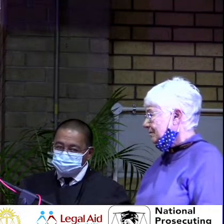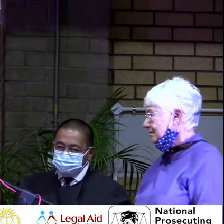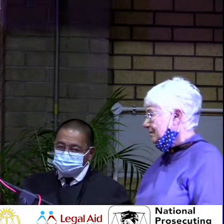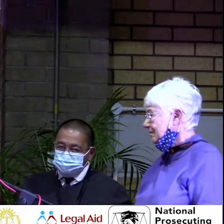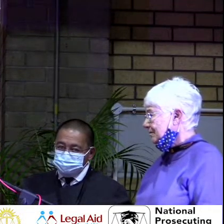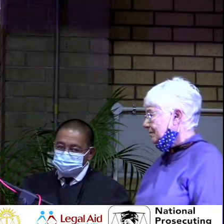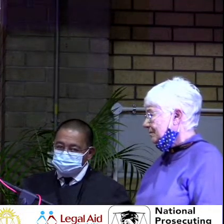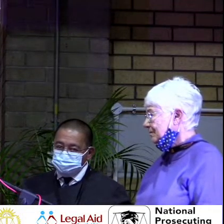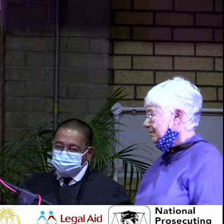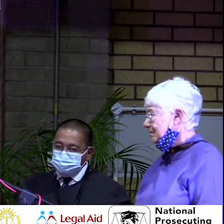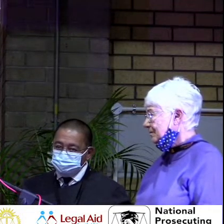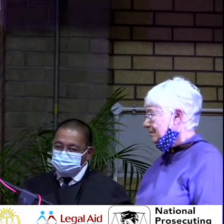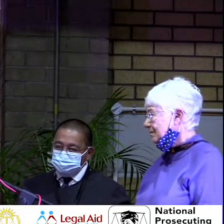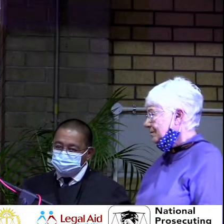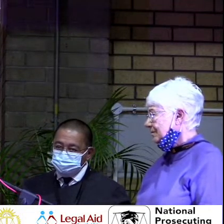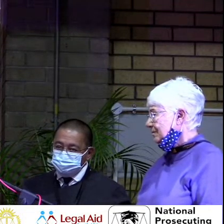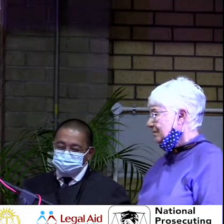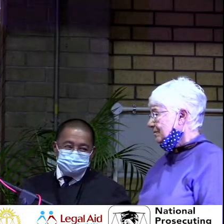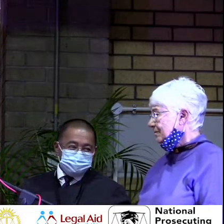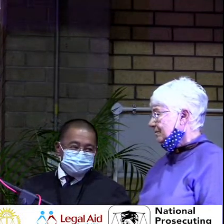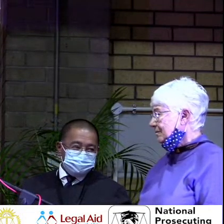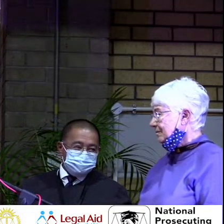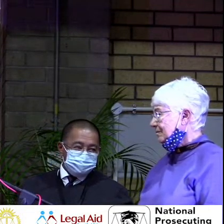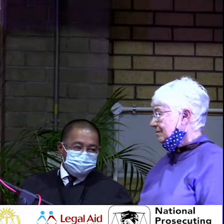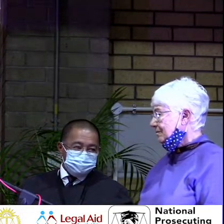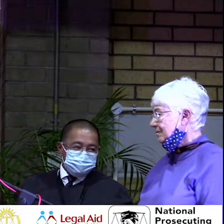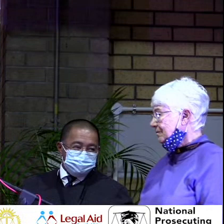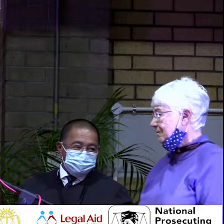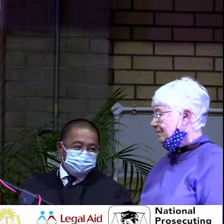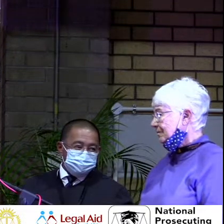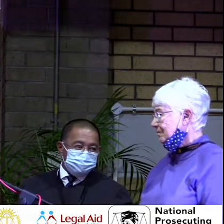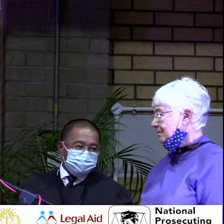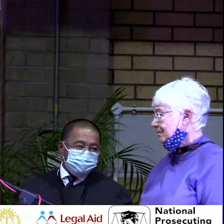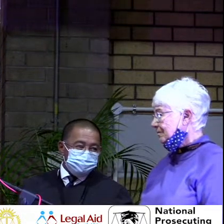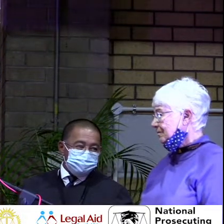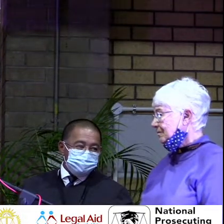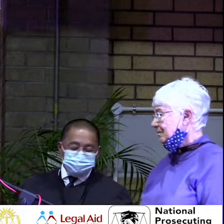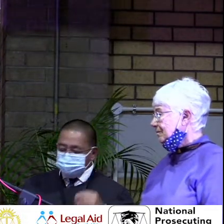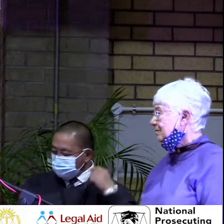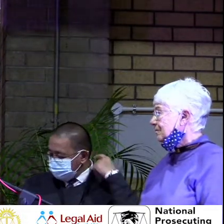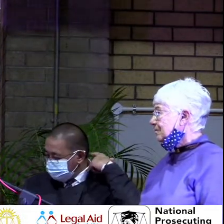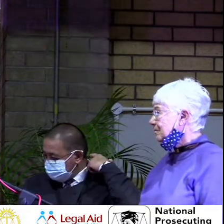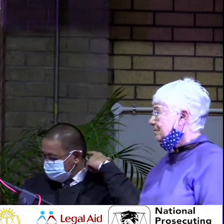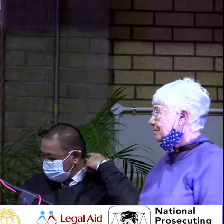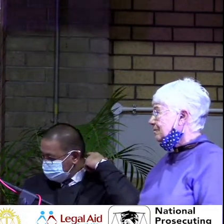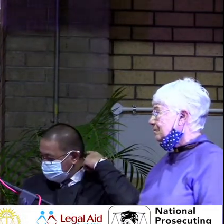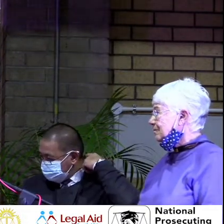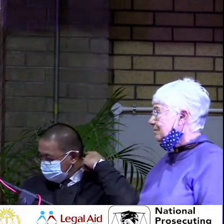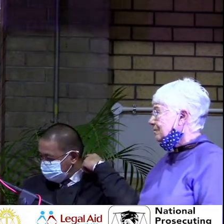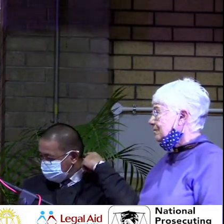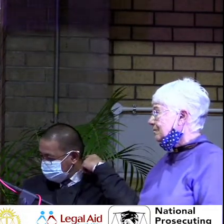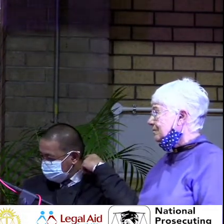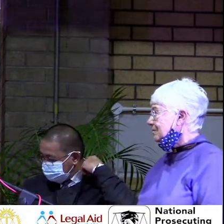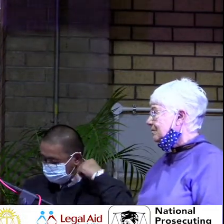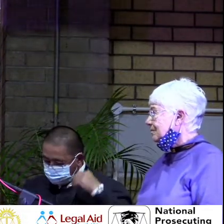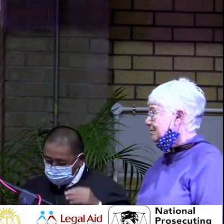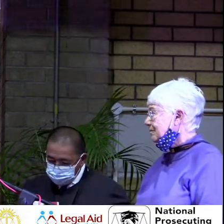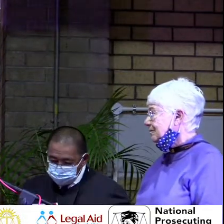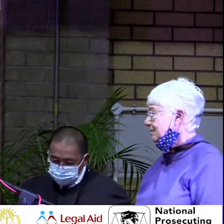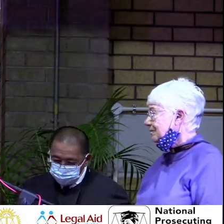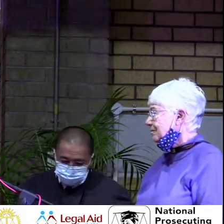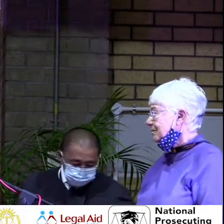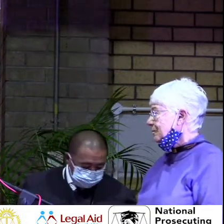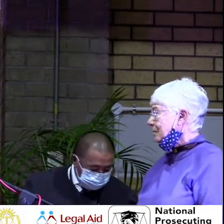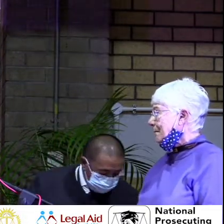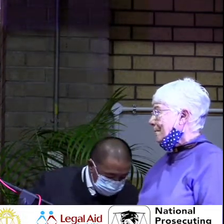Siswele amaphiko okubhabha. Siswele imilomo eliwaka xa nithe nafumana elithuba lokubana